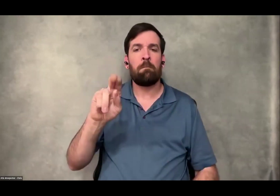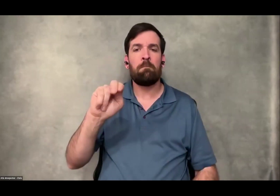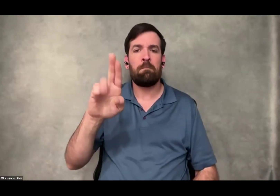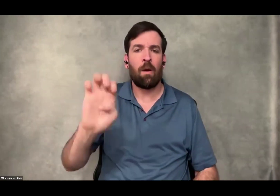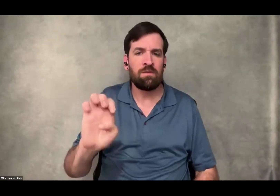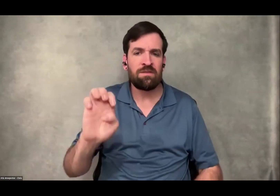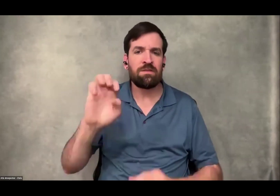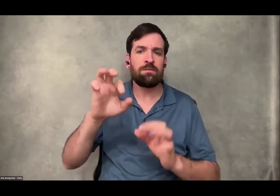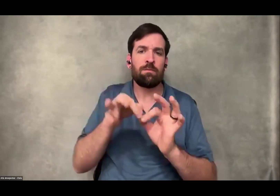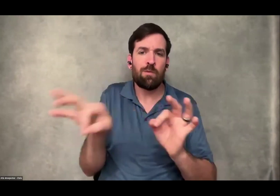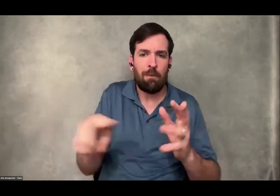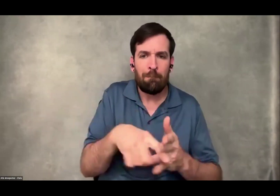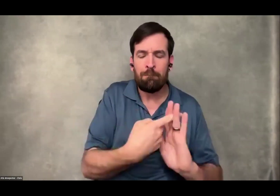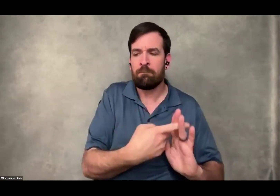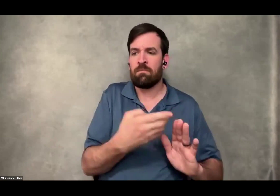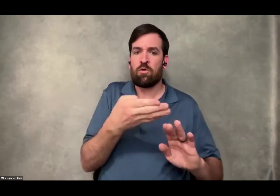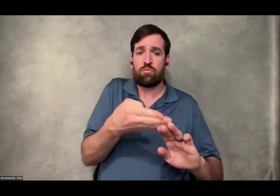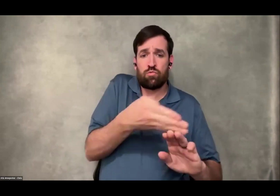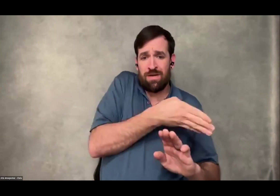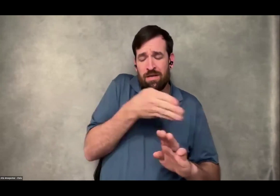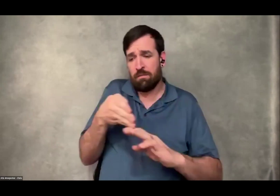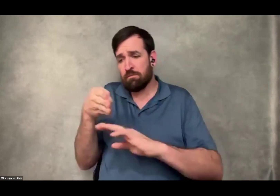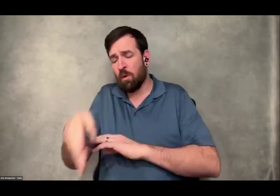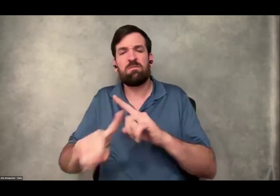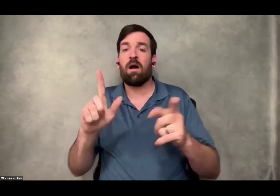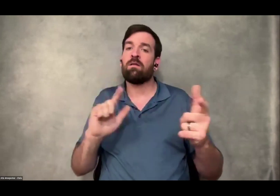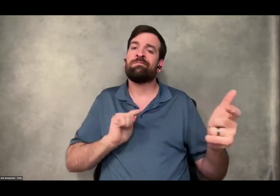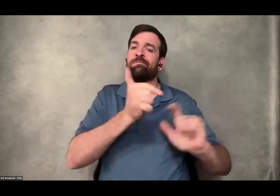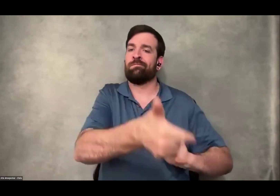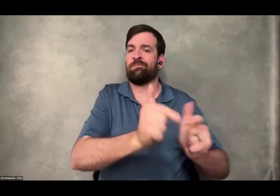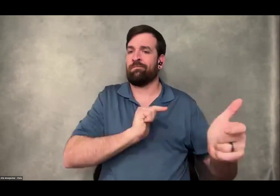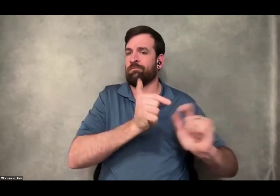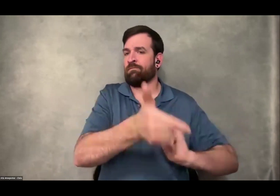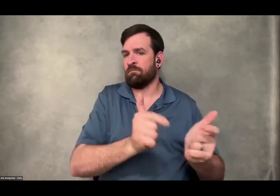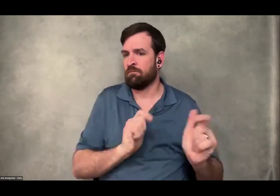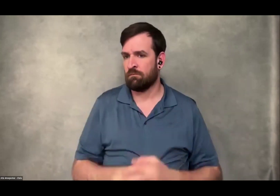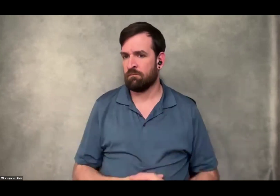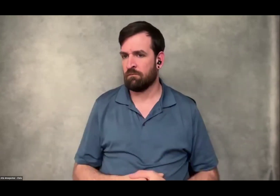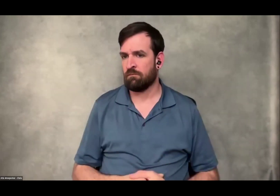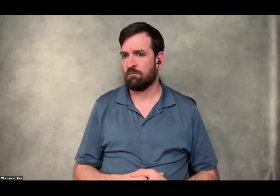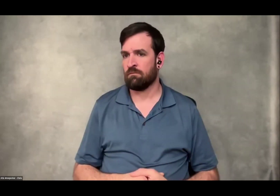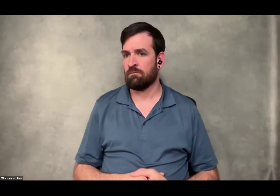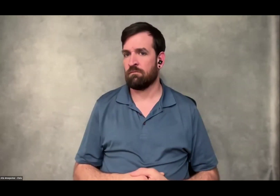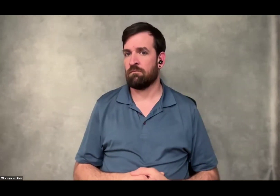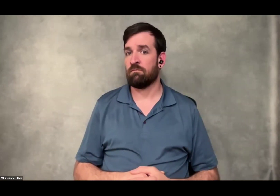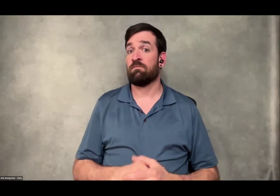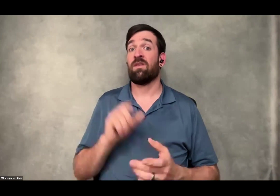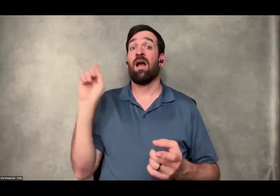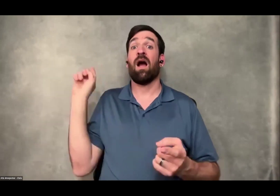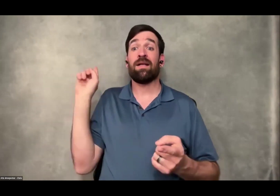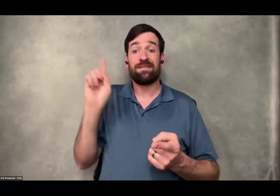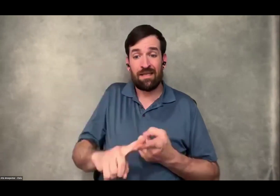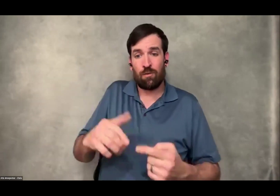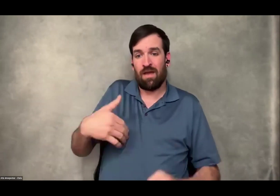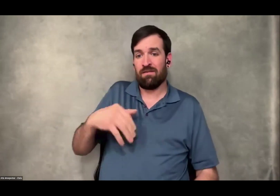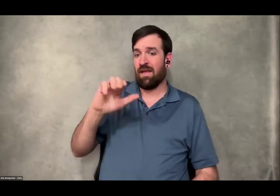pre-prompt and post-prompt, if you will. But that's a back and forth interaction. Until we have agents that do that, and